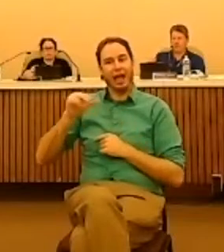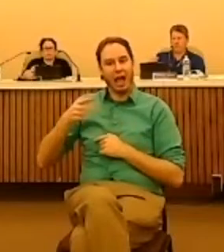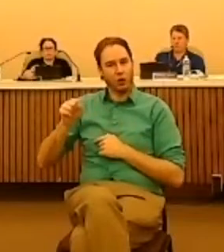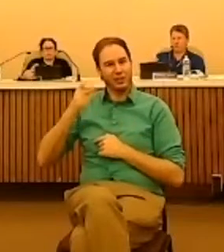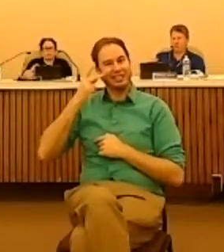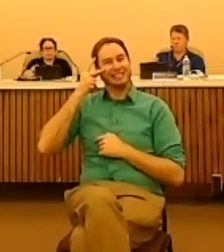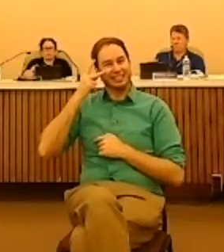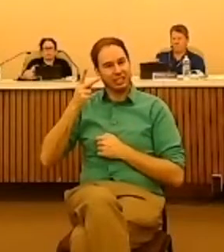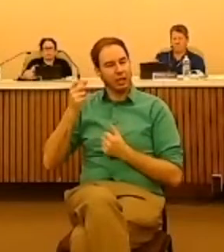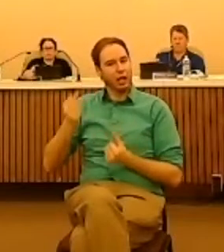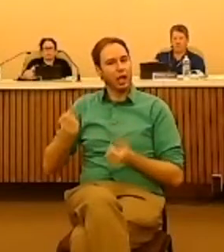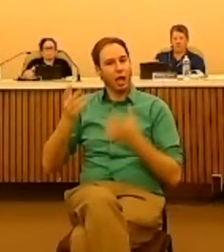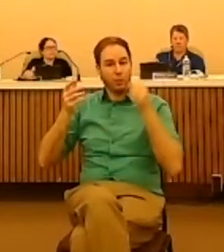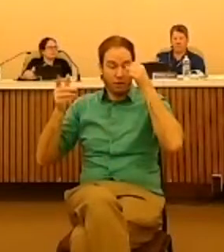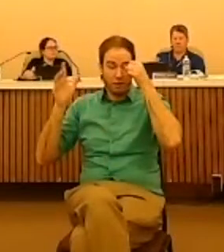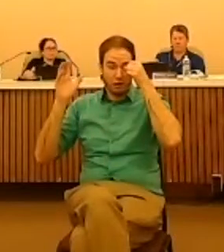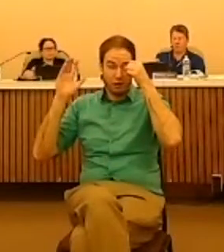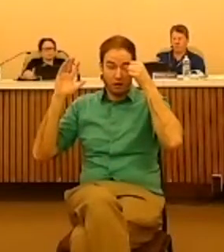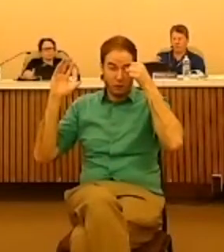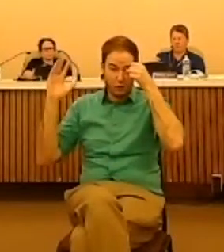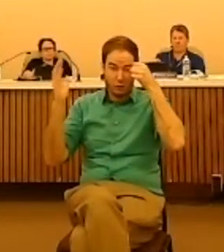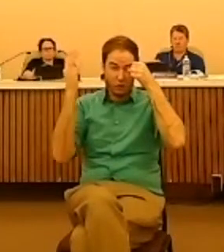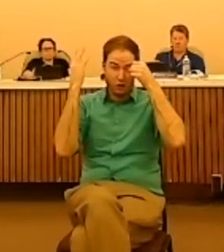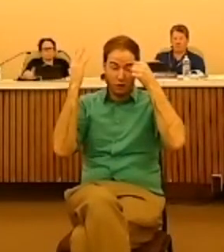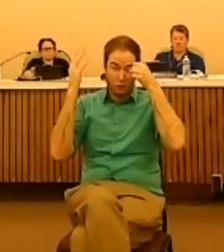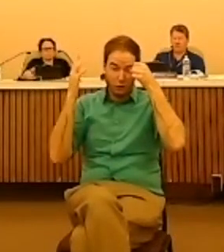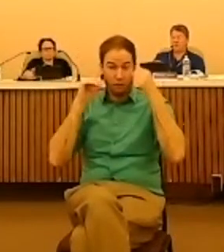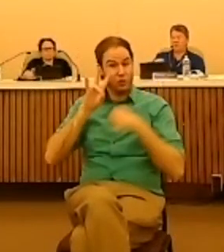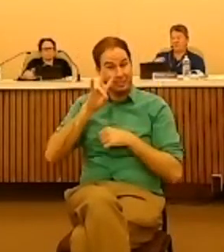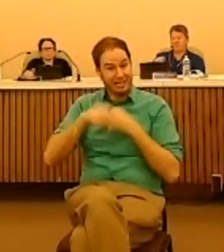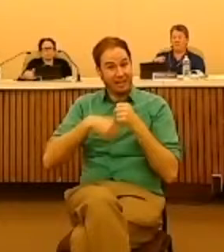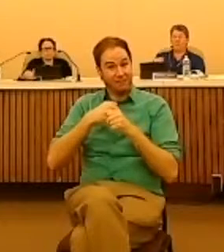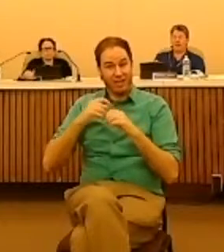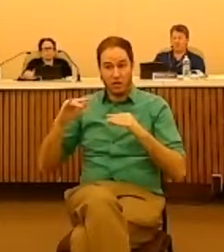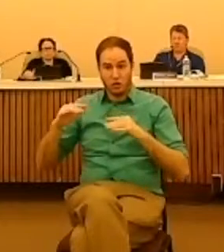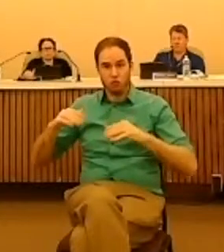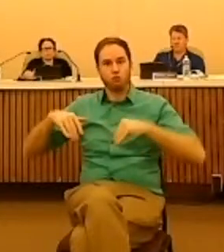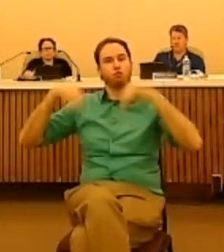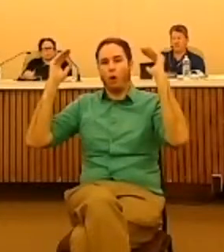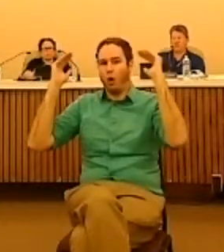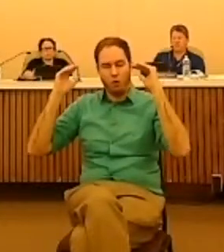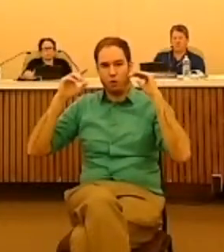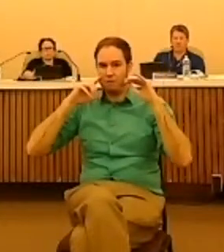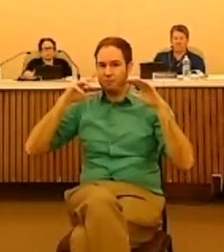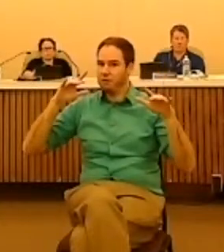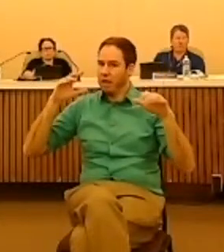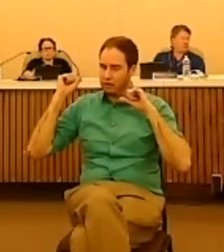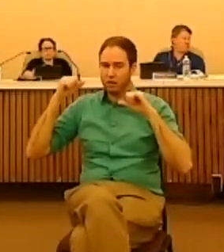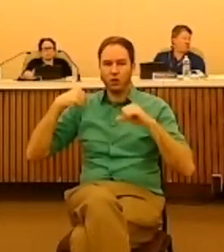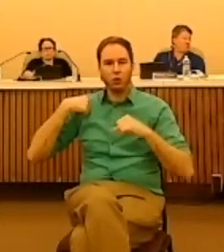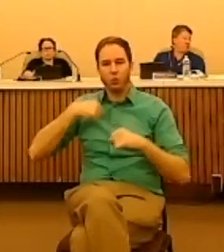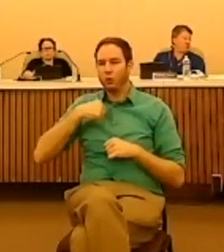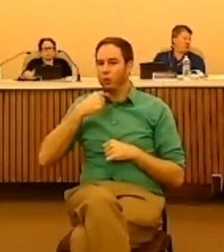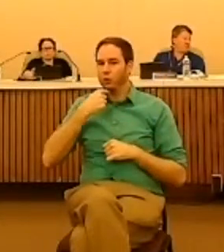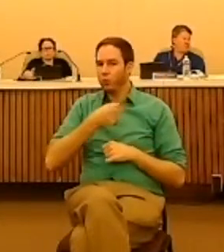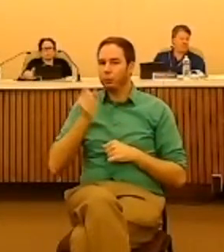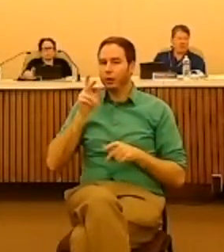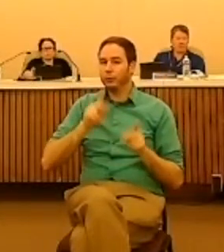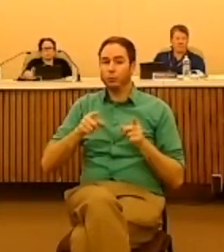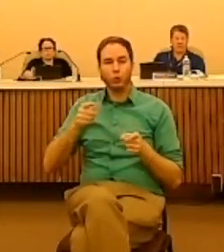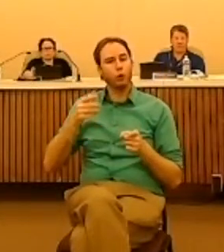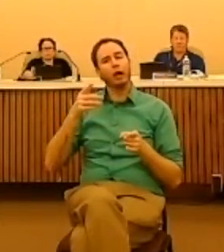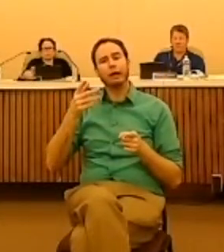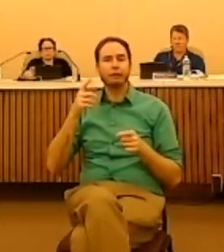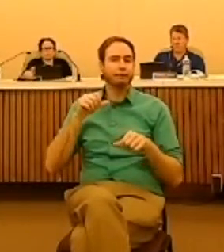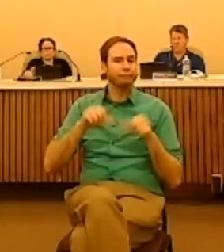see how much those trees have grown in 7 years. It's astounding. So we've told a number of people that if you've